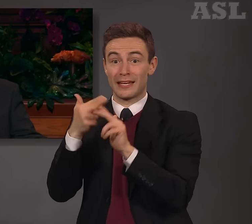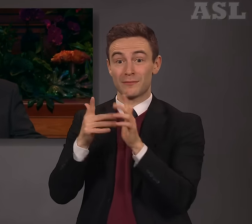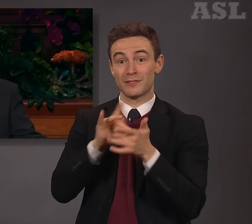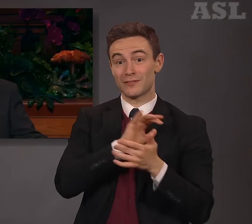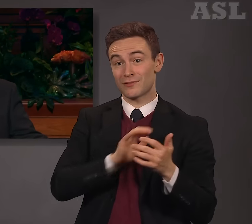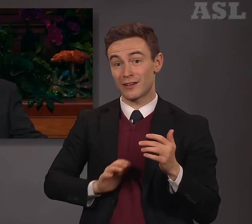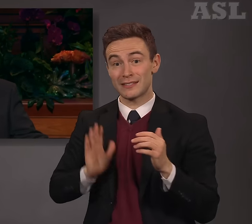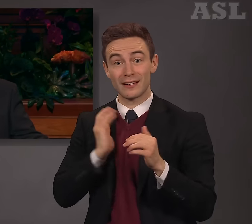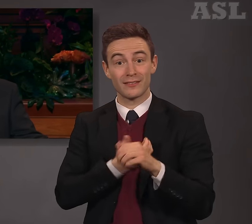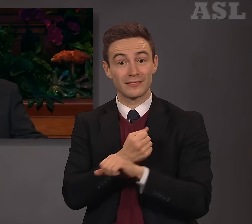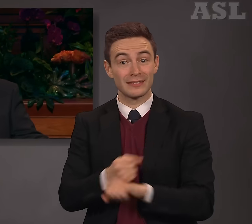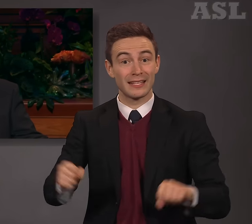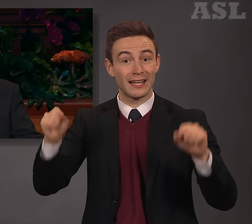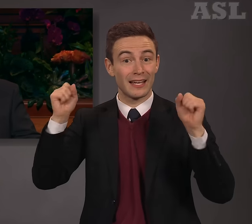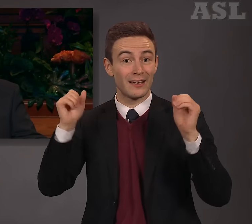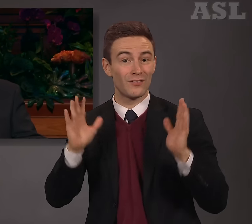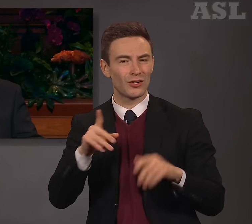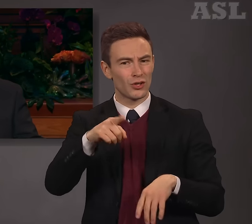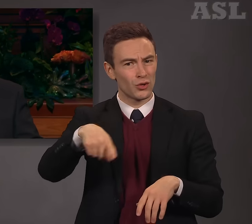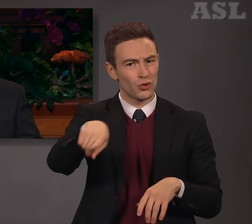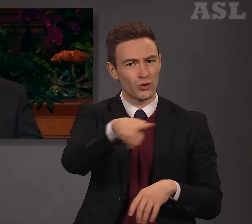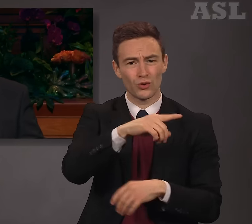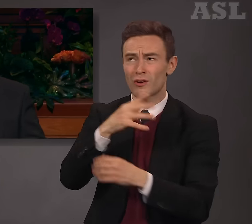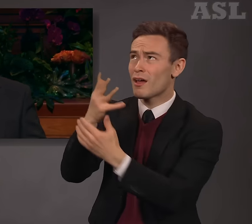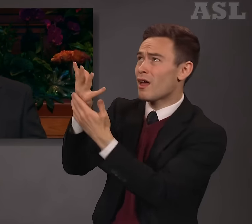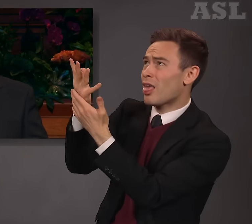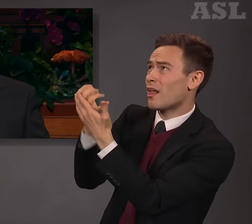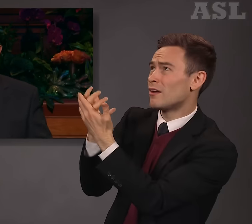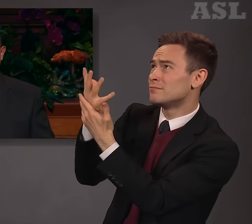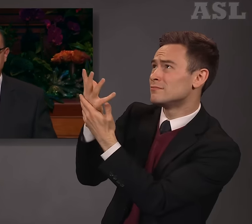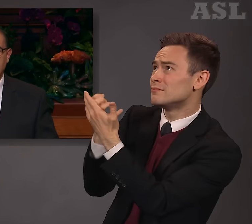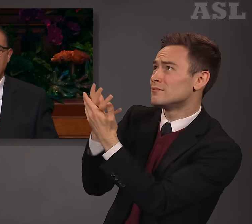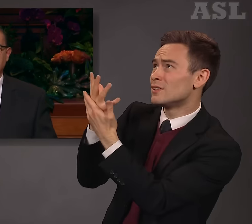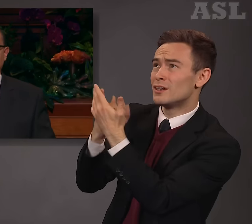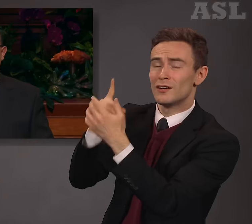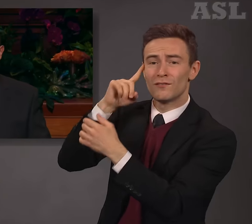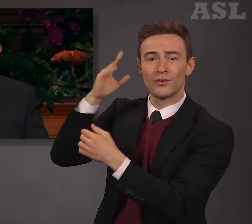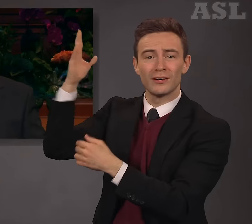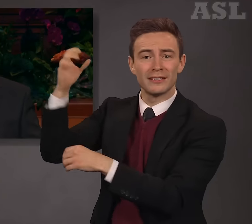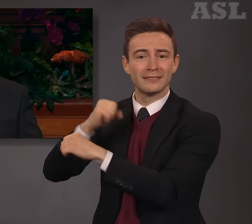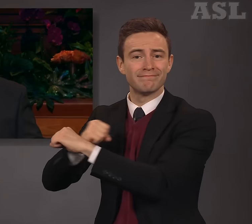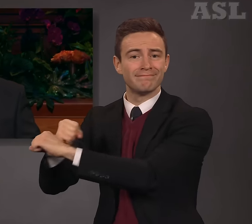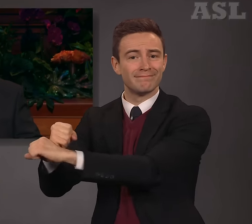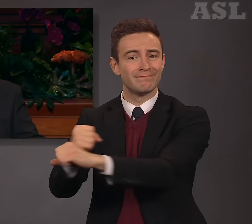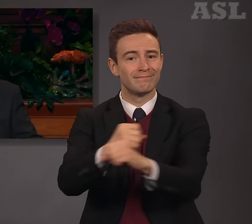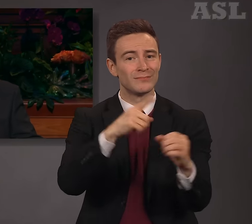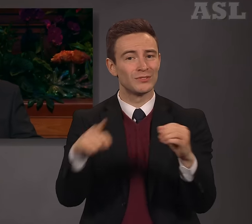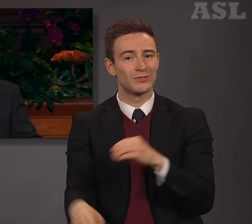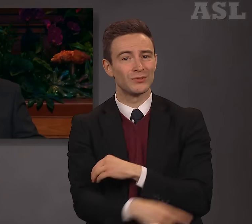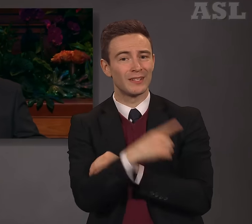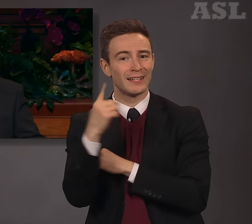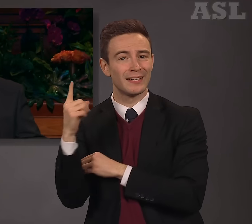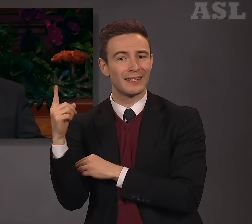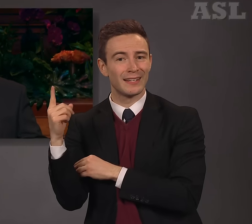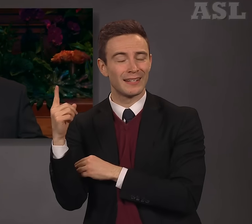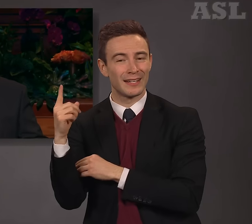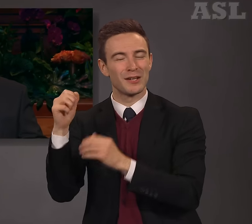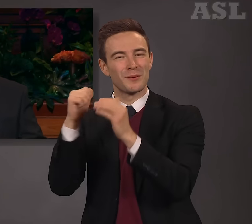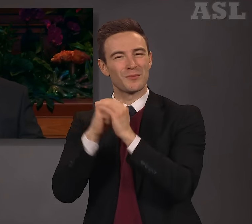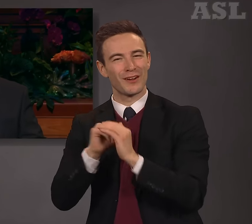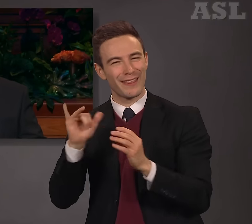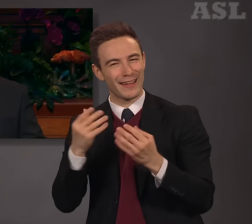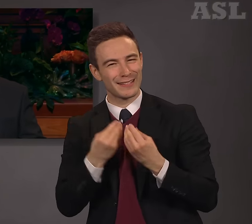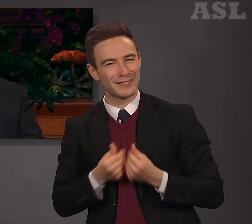did you sue for loving favor as a shield today? Oh, how pray and rest the weary. Prayer